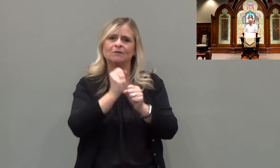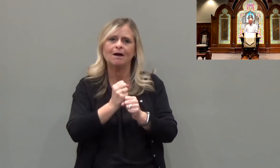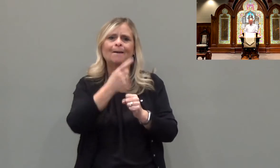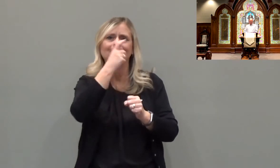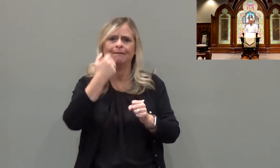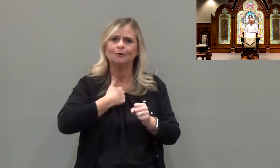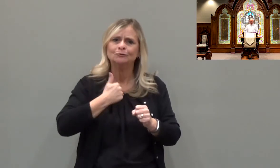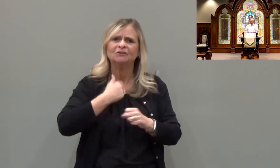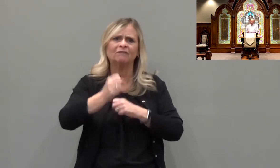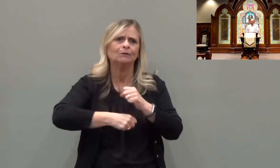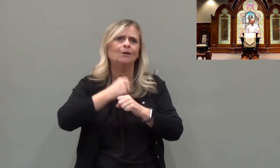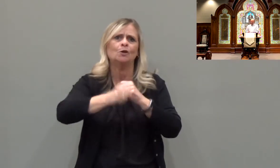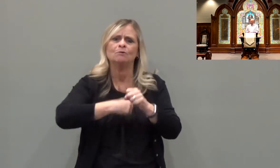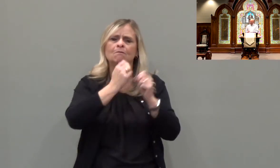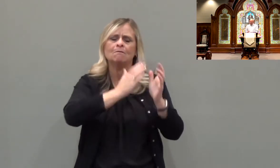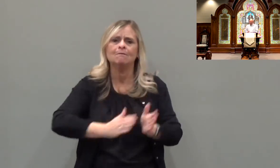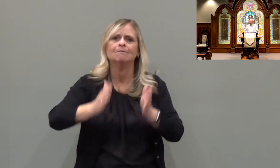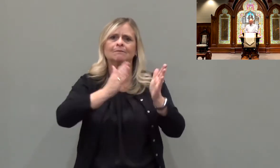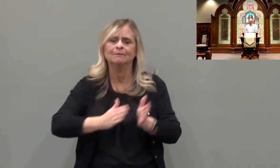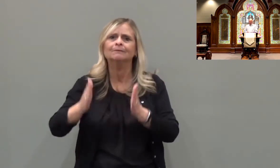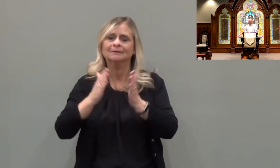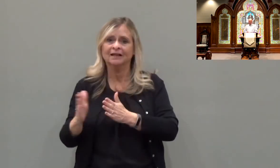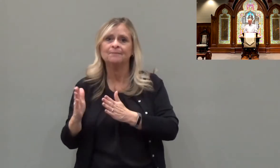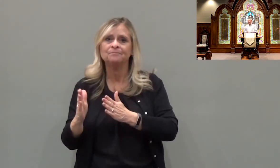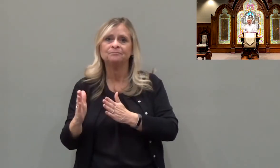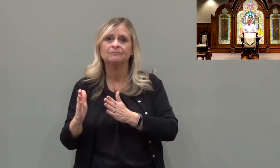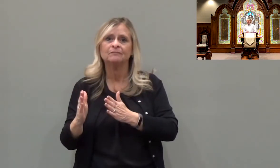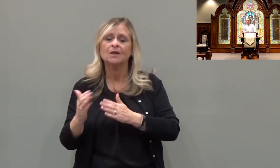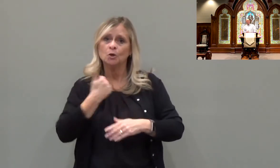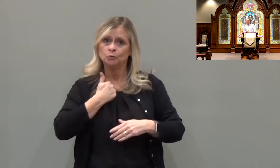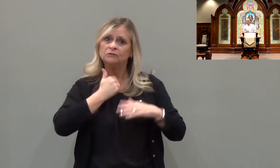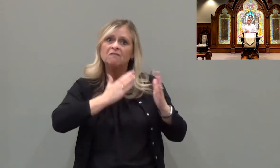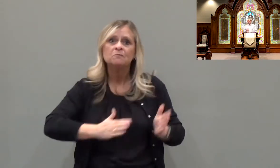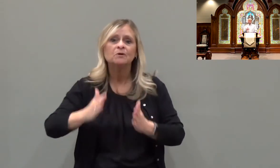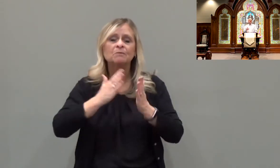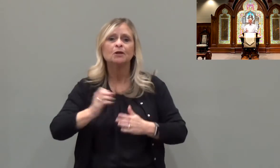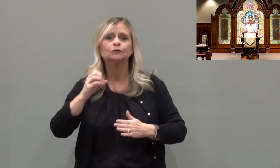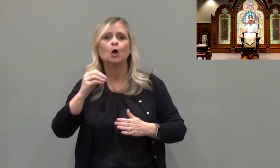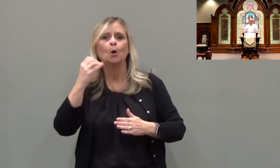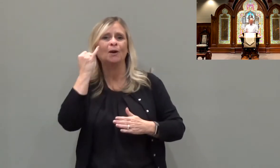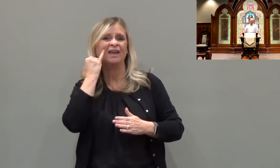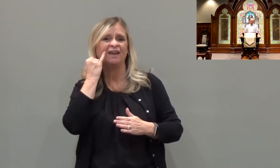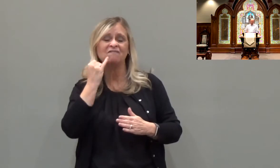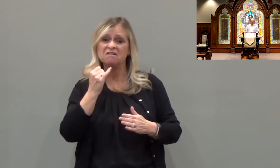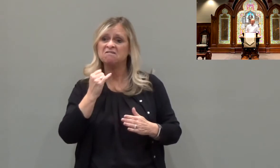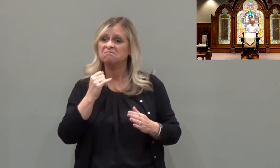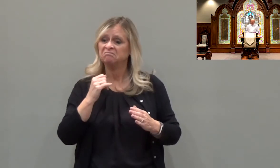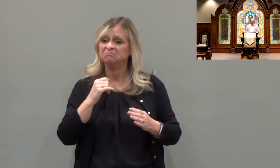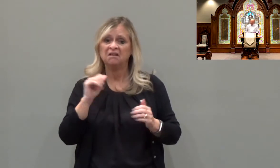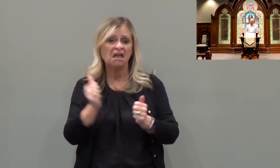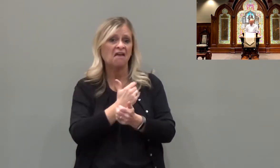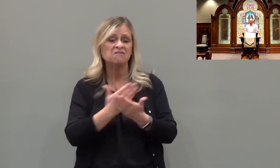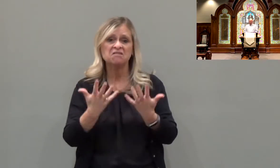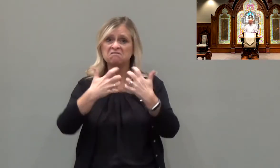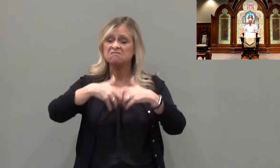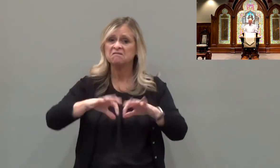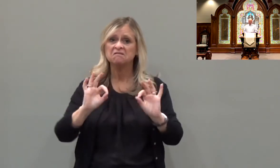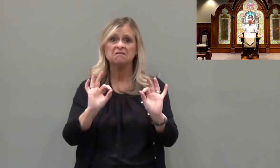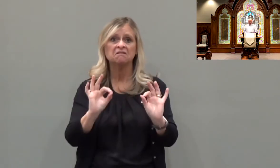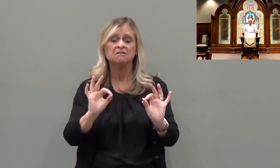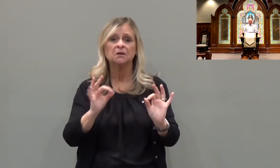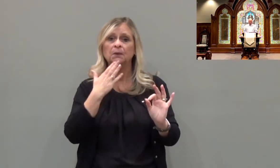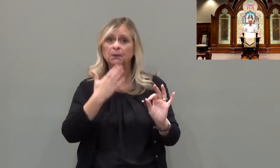of preparation. And you prepare so that whenever conditions are favorable, you can